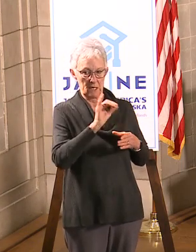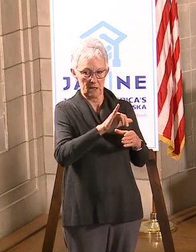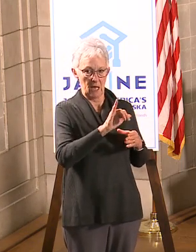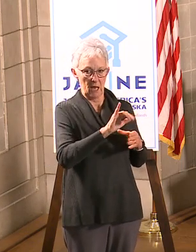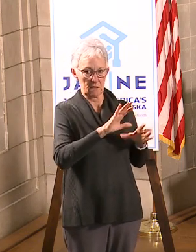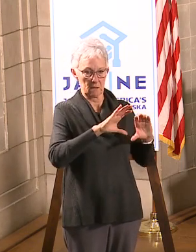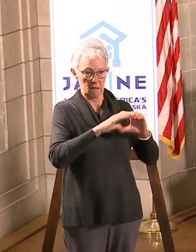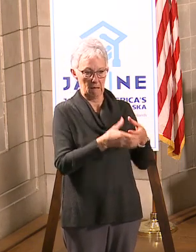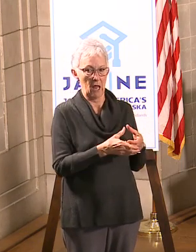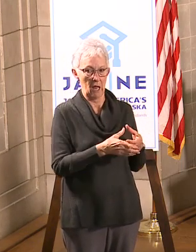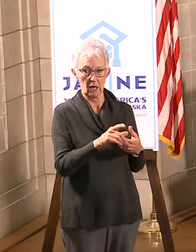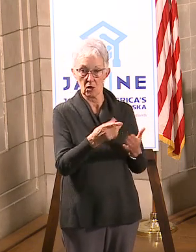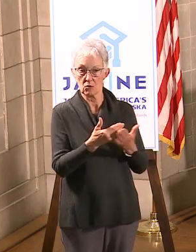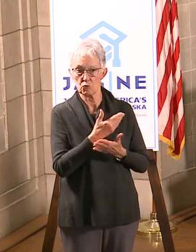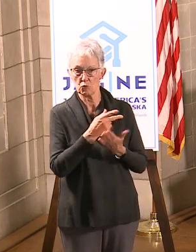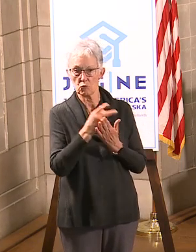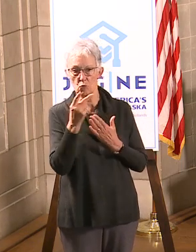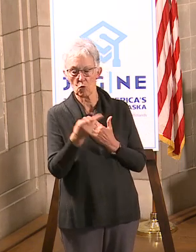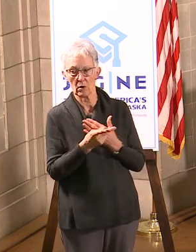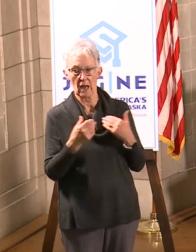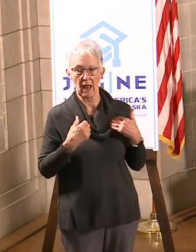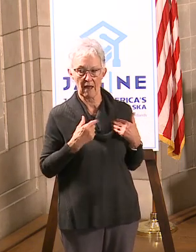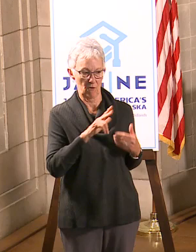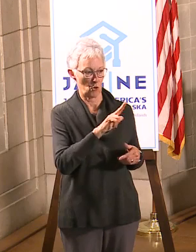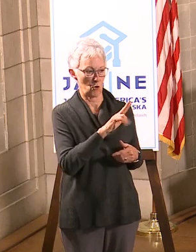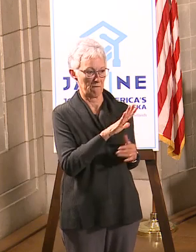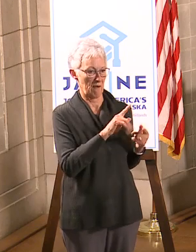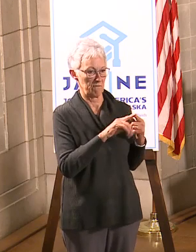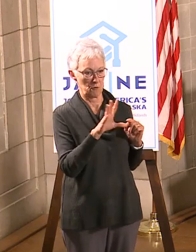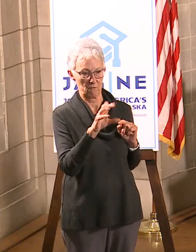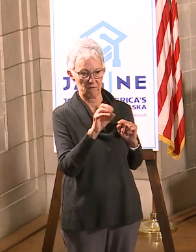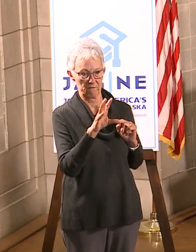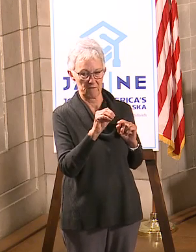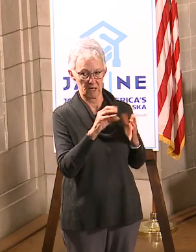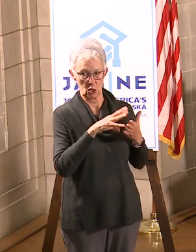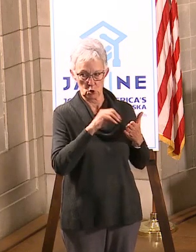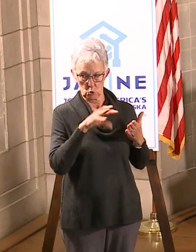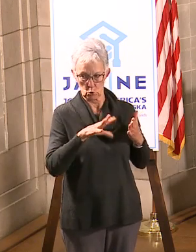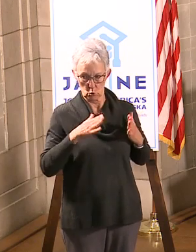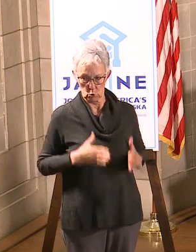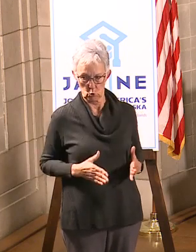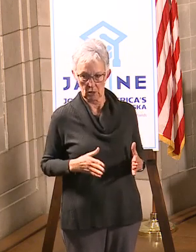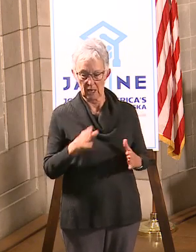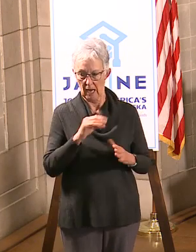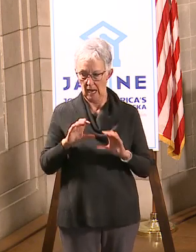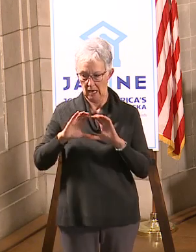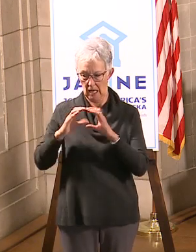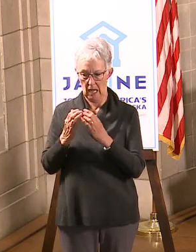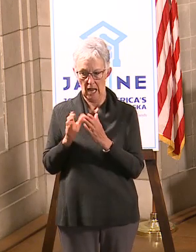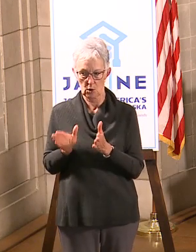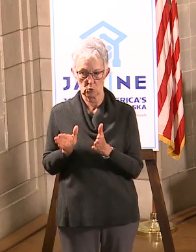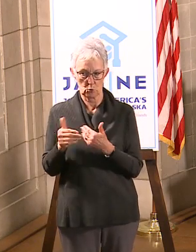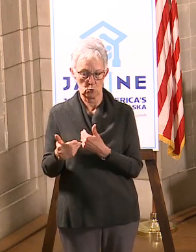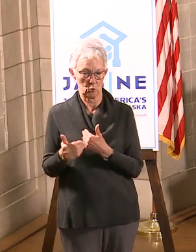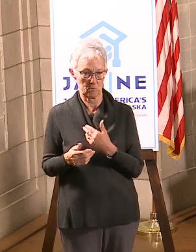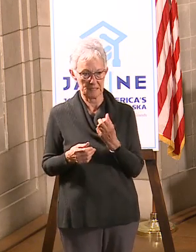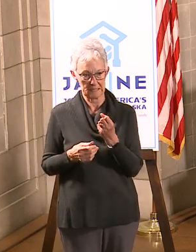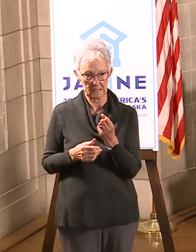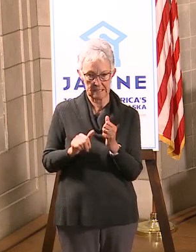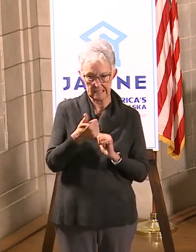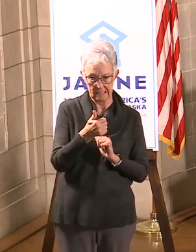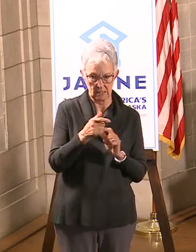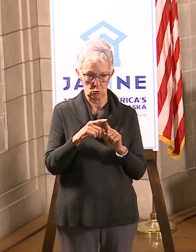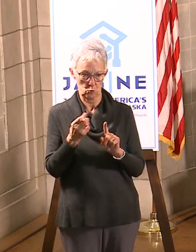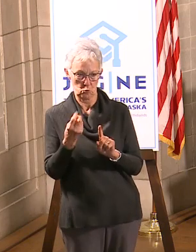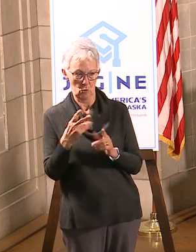new programs have about 35 to 50 students in each of them, and then there's a classroom size limited to about 10 to 12